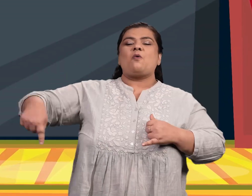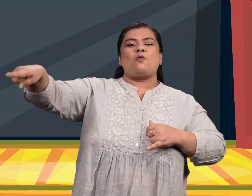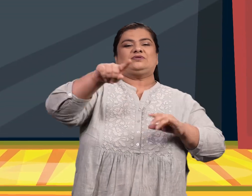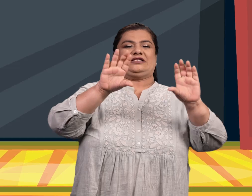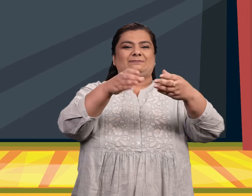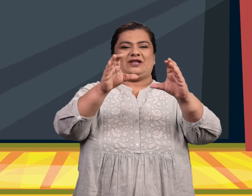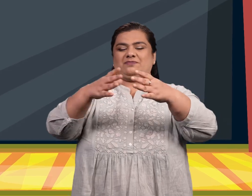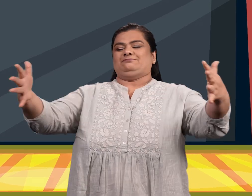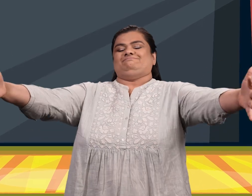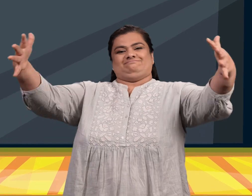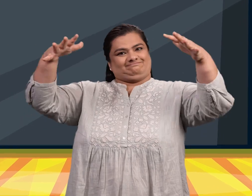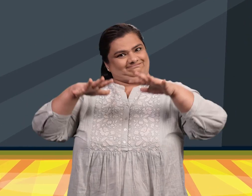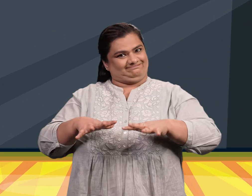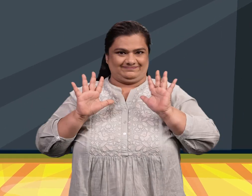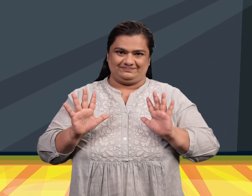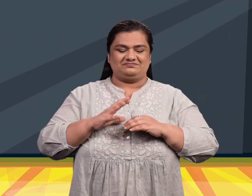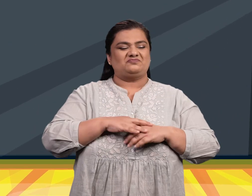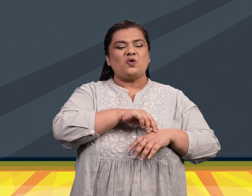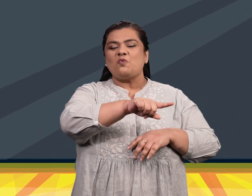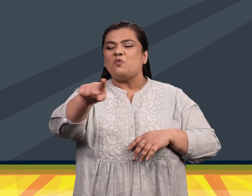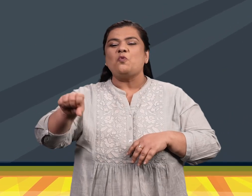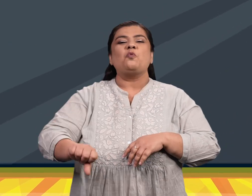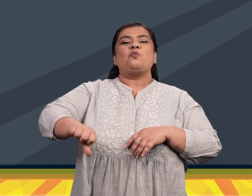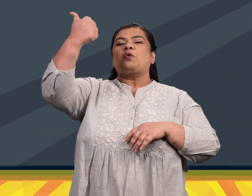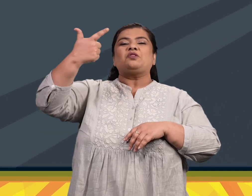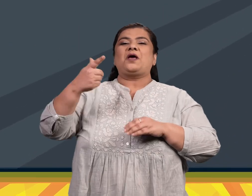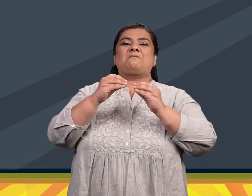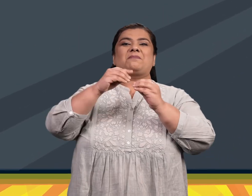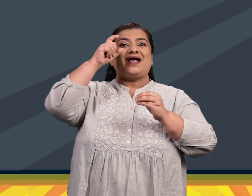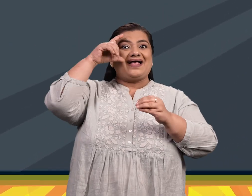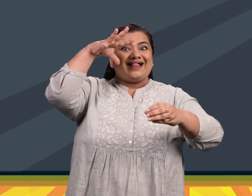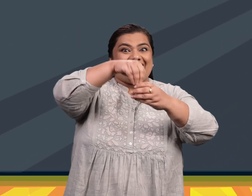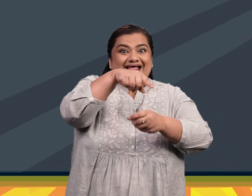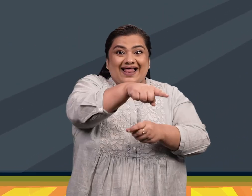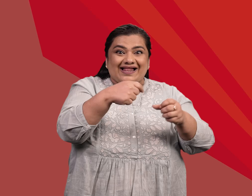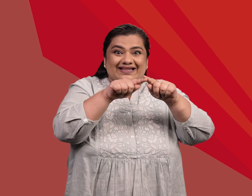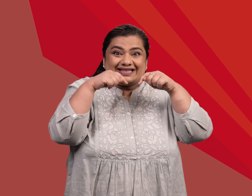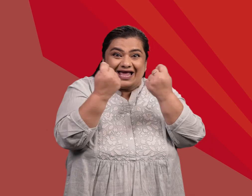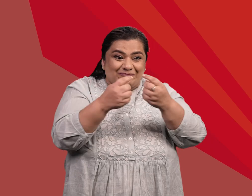Mrs. Sharma then announced Bharat's team as the winner.